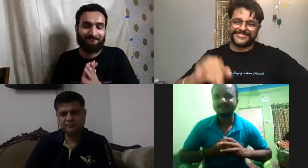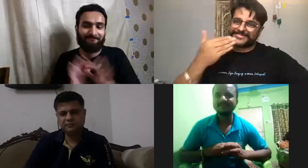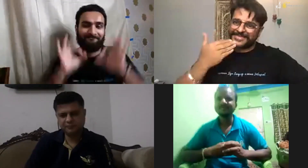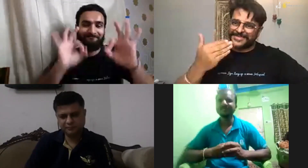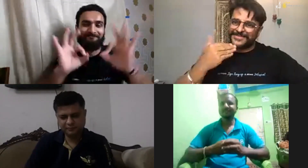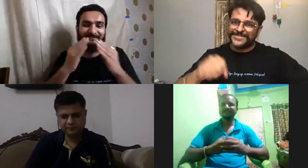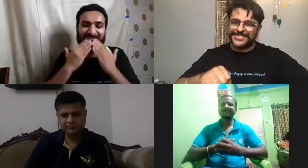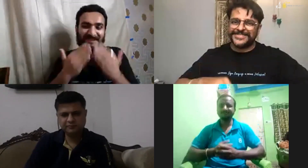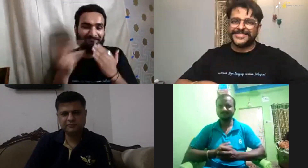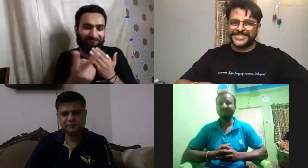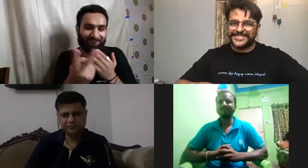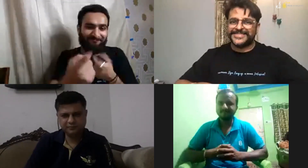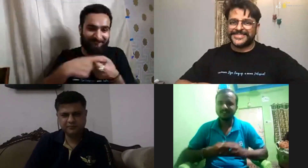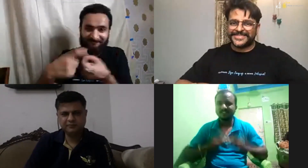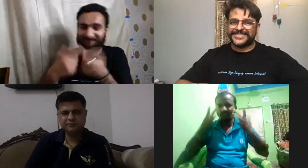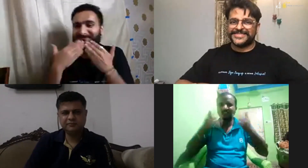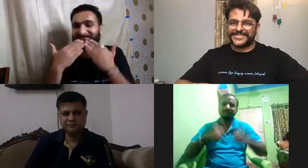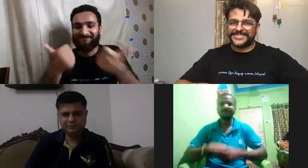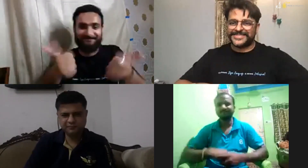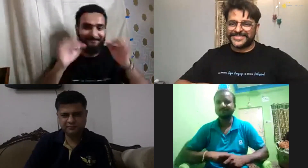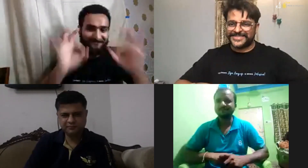hoping that they'll grow more.